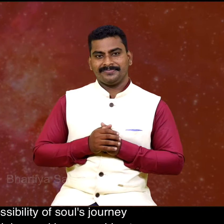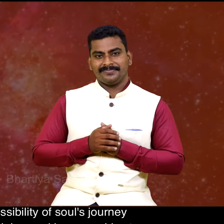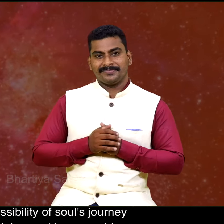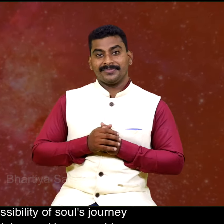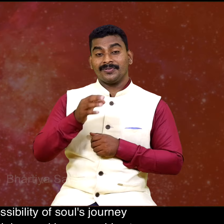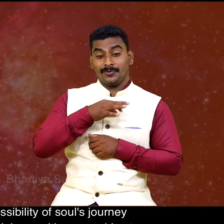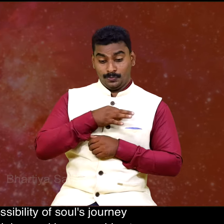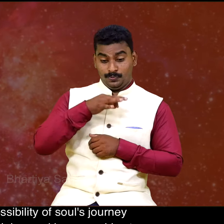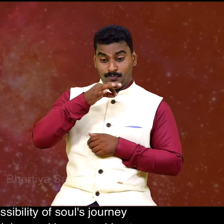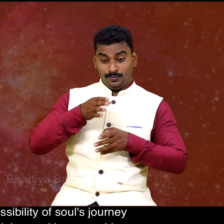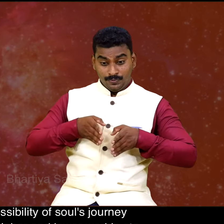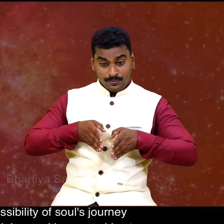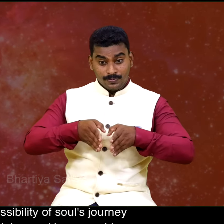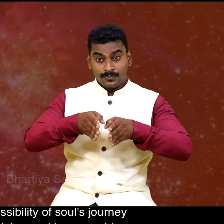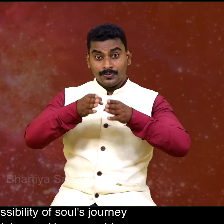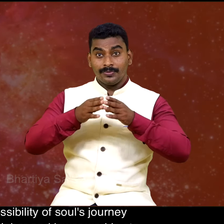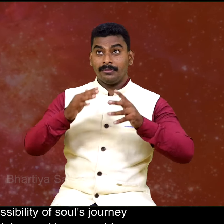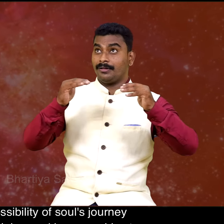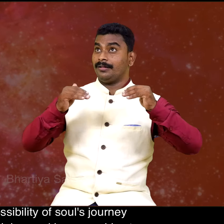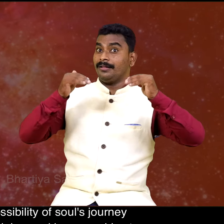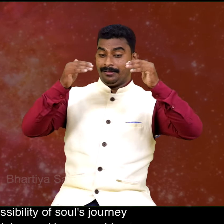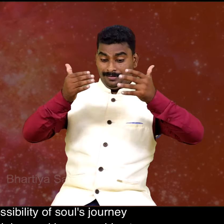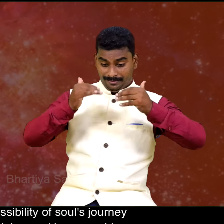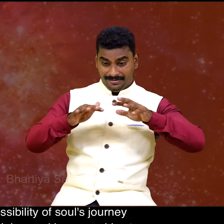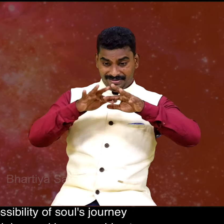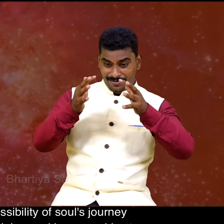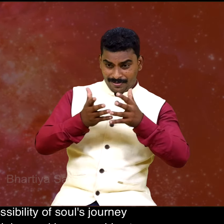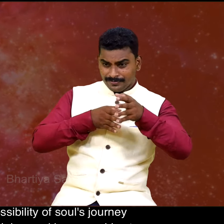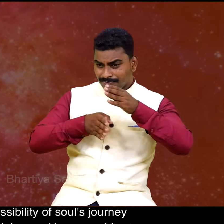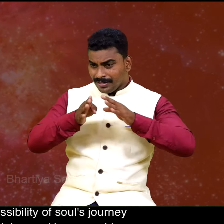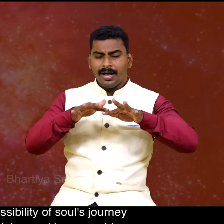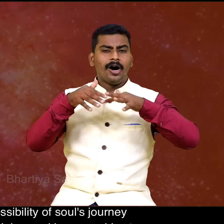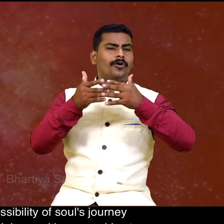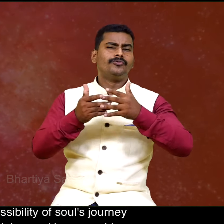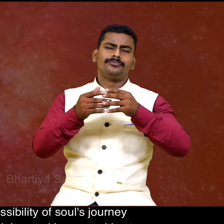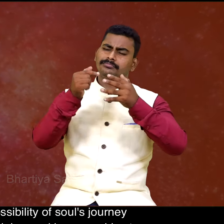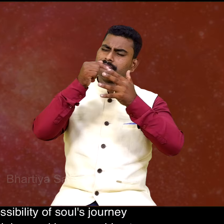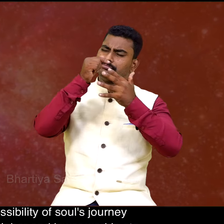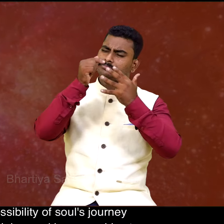possibility of the soul's journey into higher and lower worlds, etc.